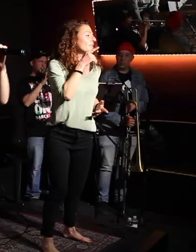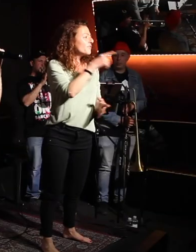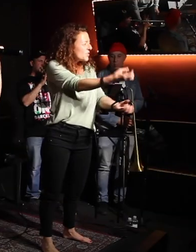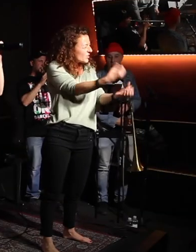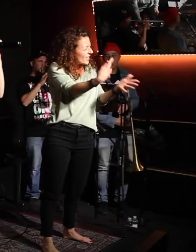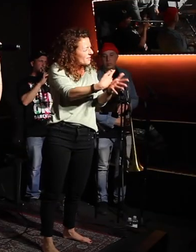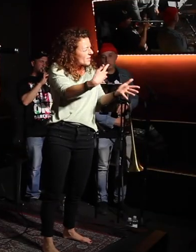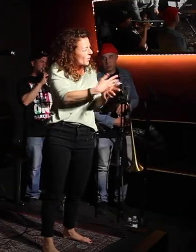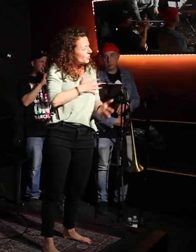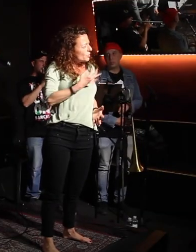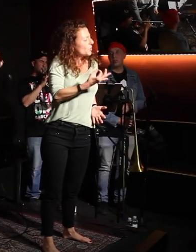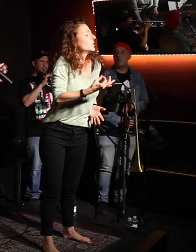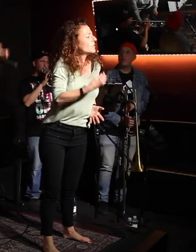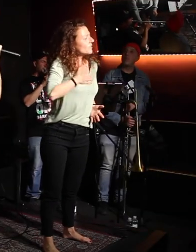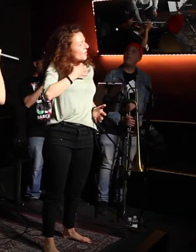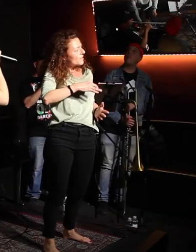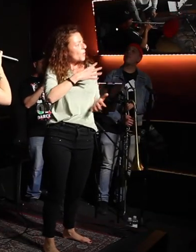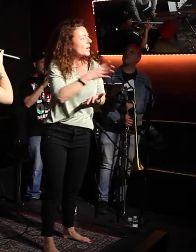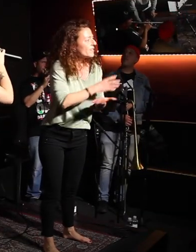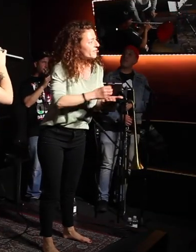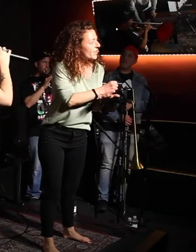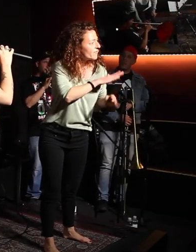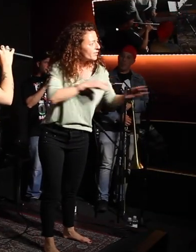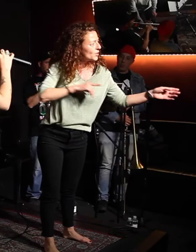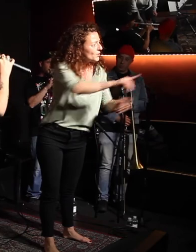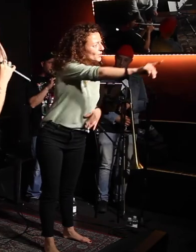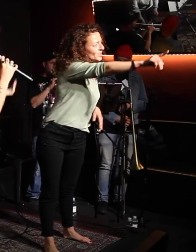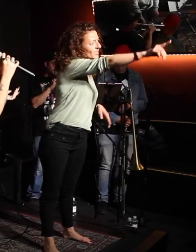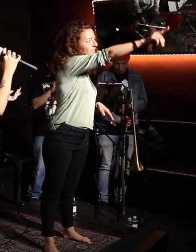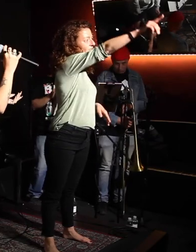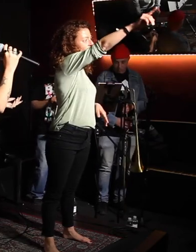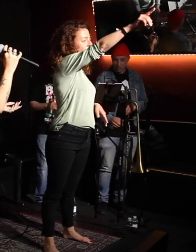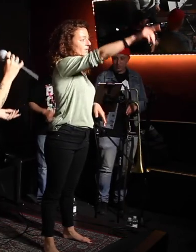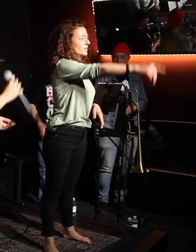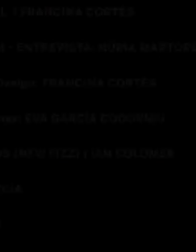if you told me what to do Cause I'd do anything for you